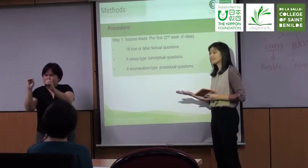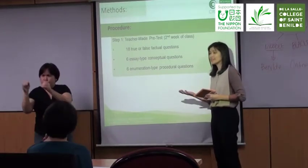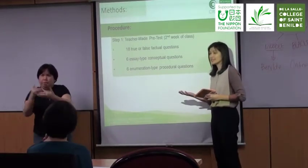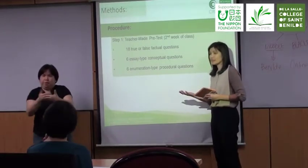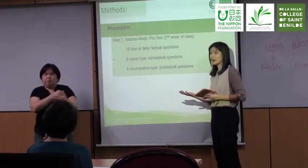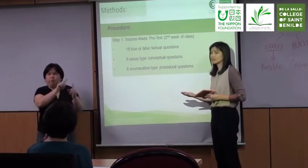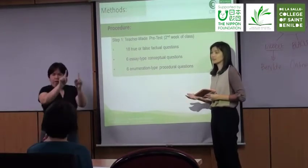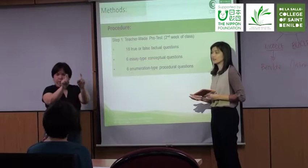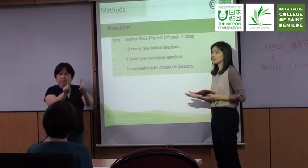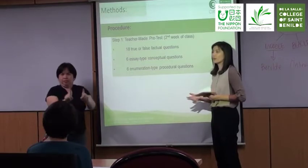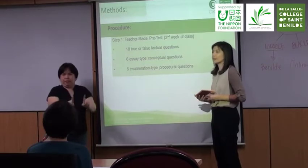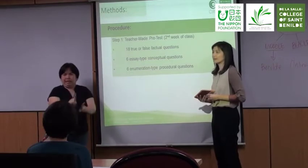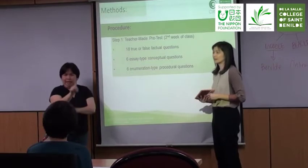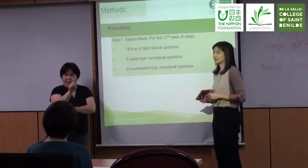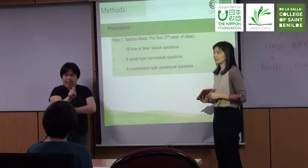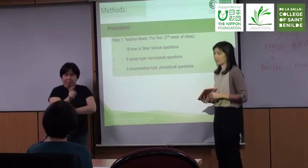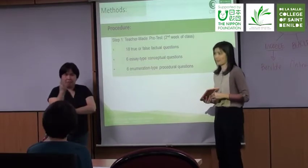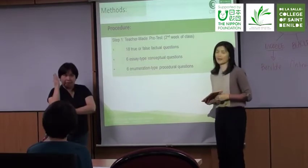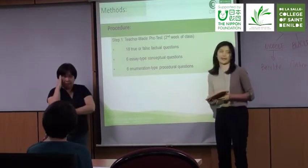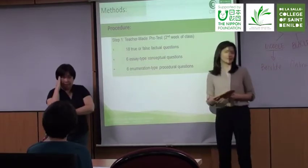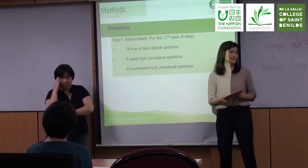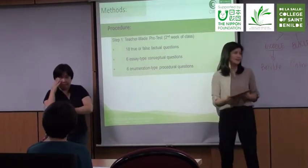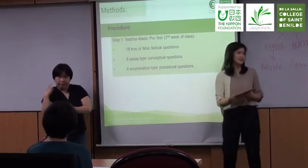their ideas about the topic.